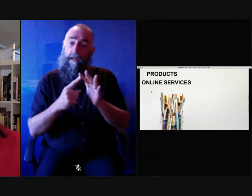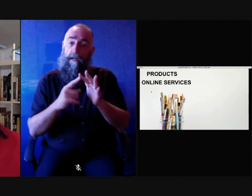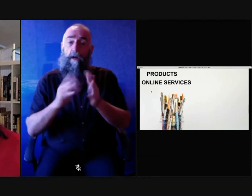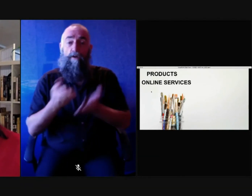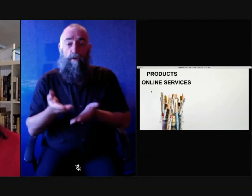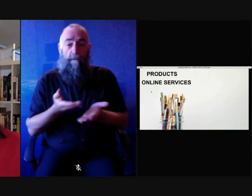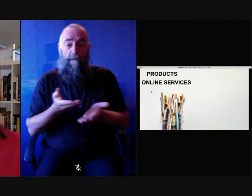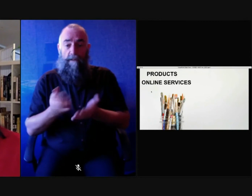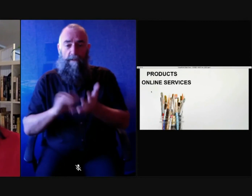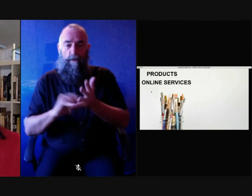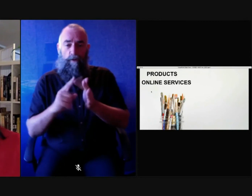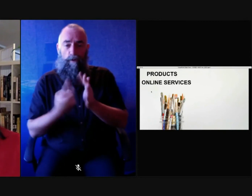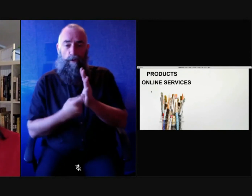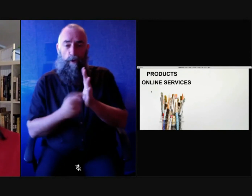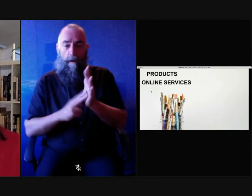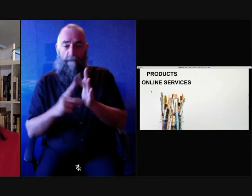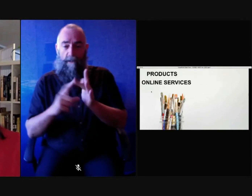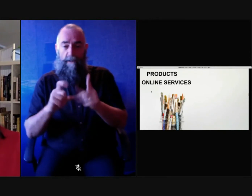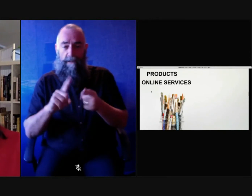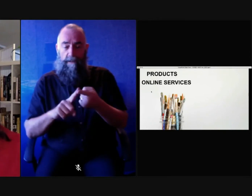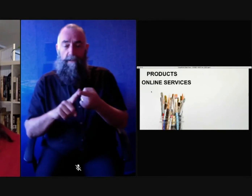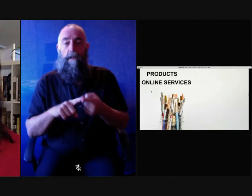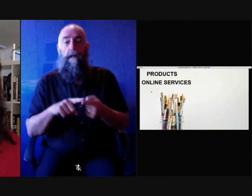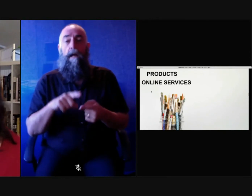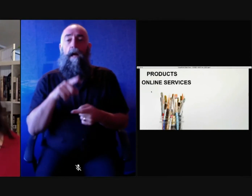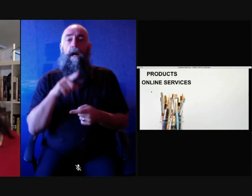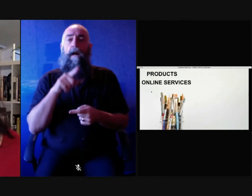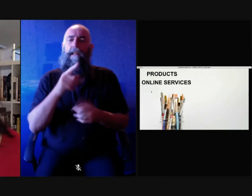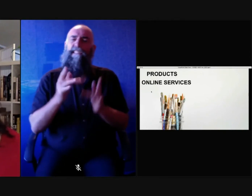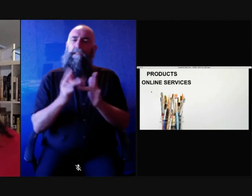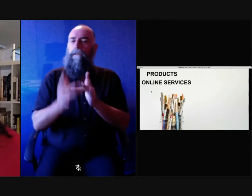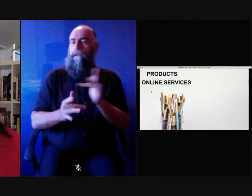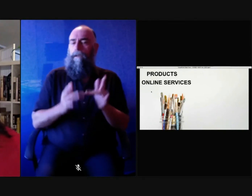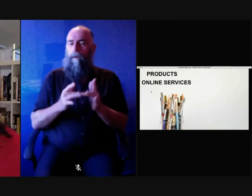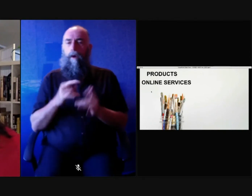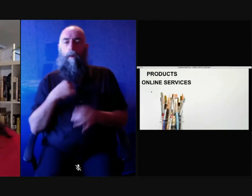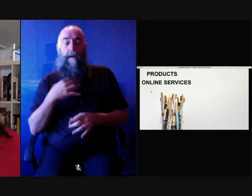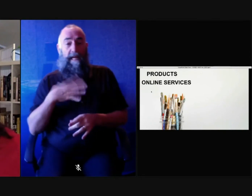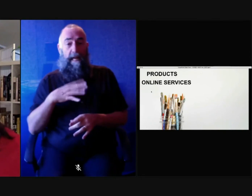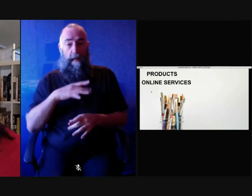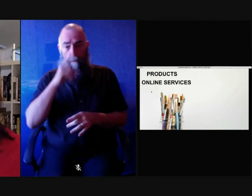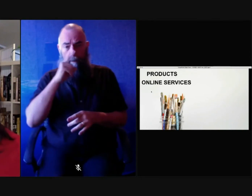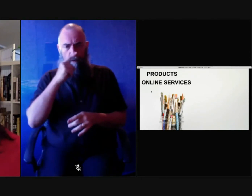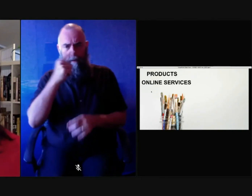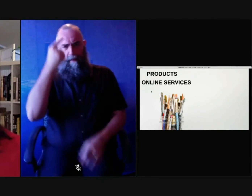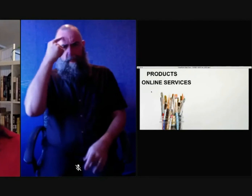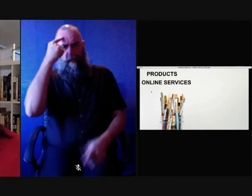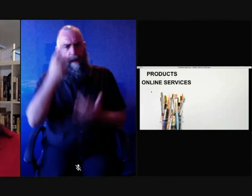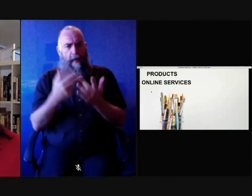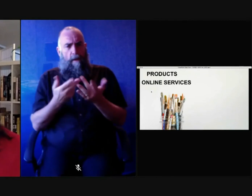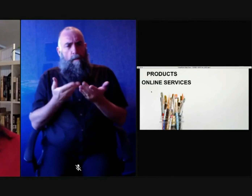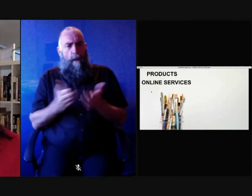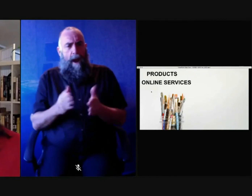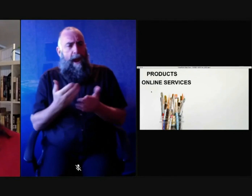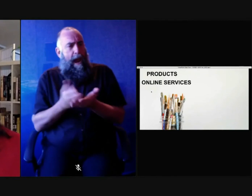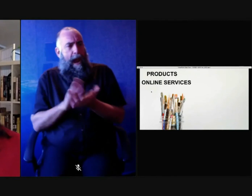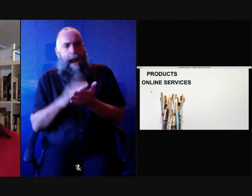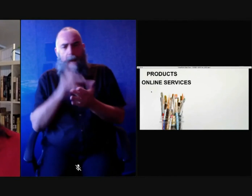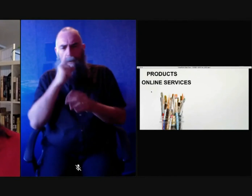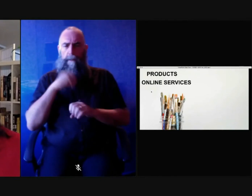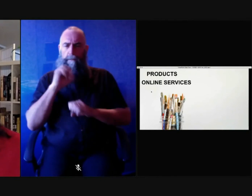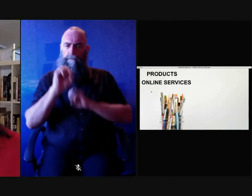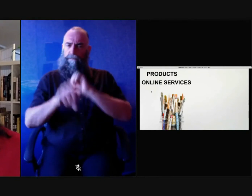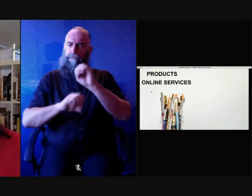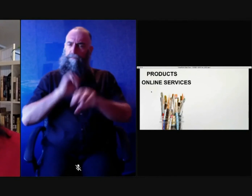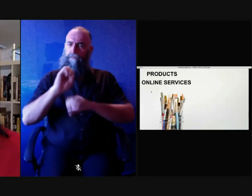Increasingly, clever, creative people like you are figuring out ways to provide our services online. And I know that